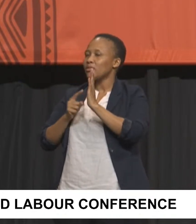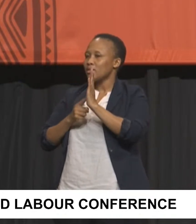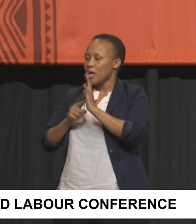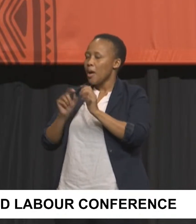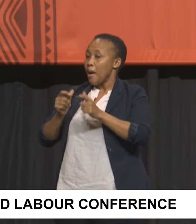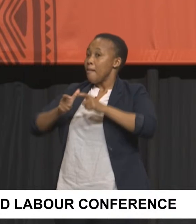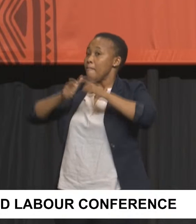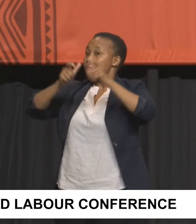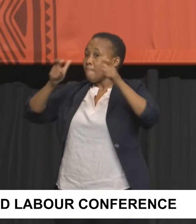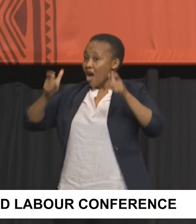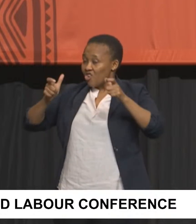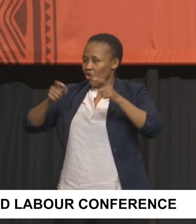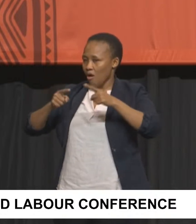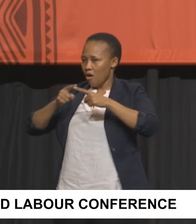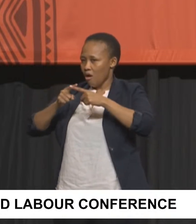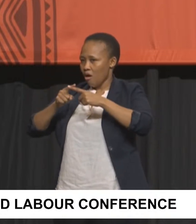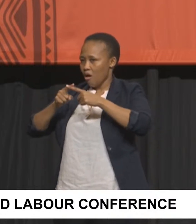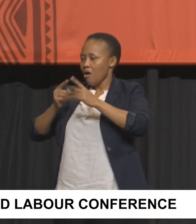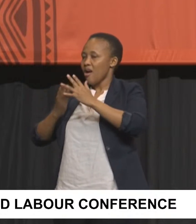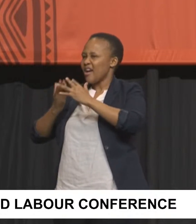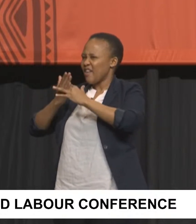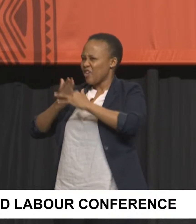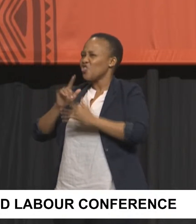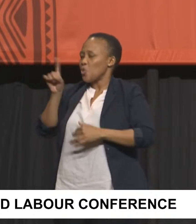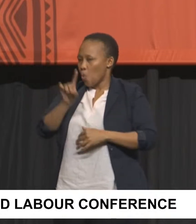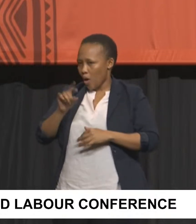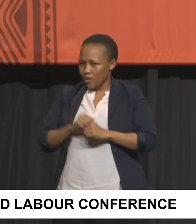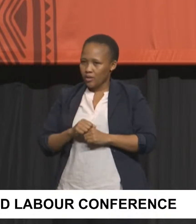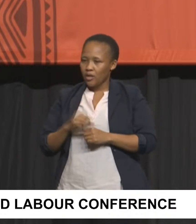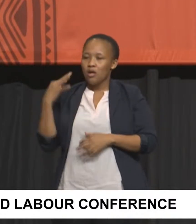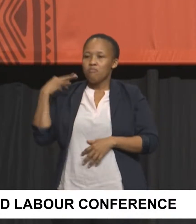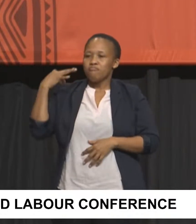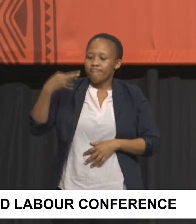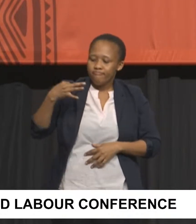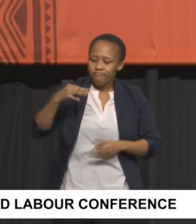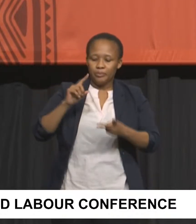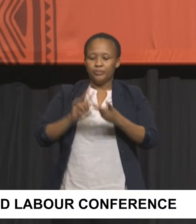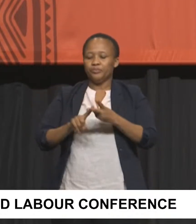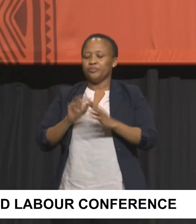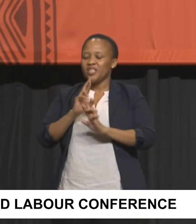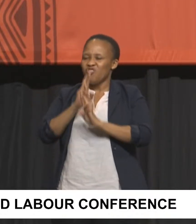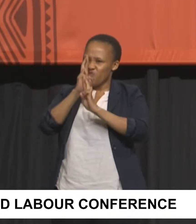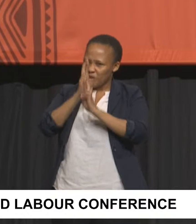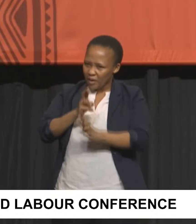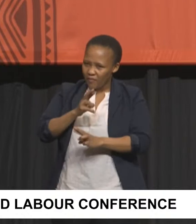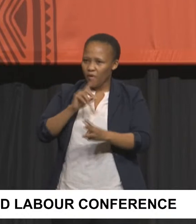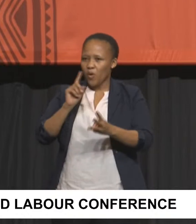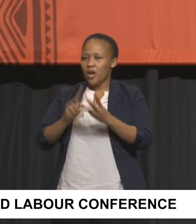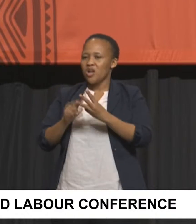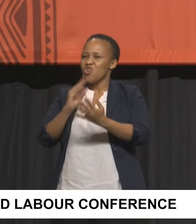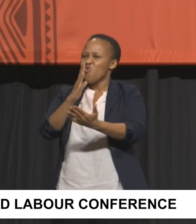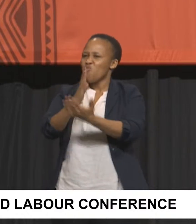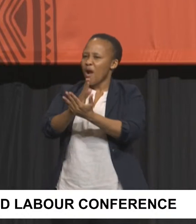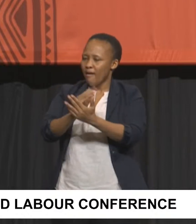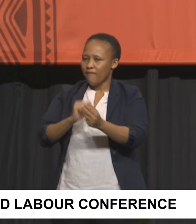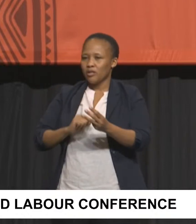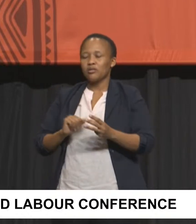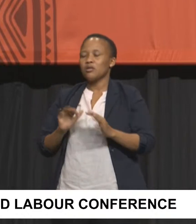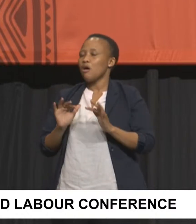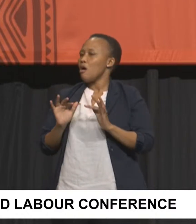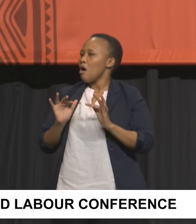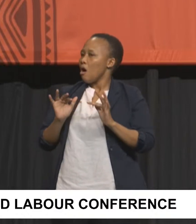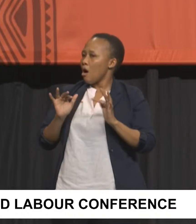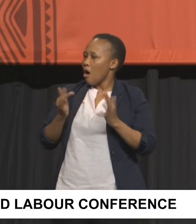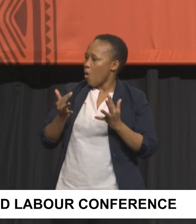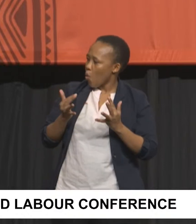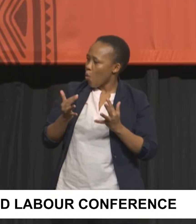got to be transparent and informative, voluntary, respectful, relevant in terms of the meaning and